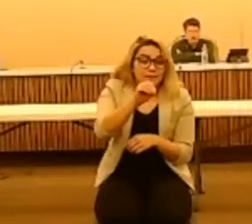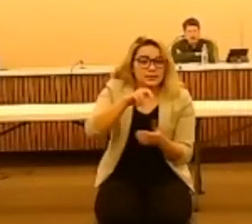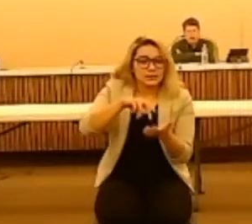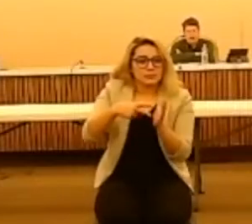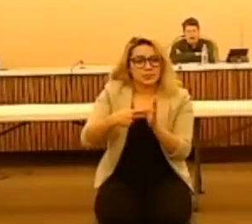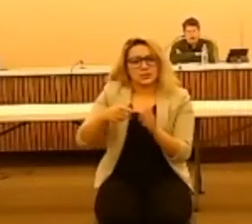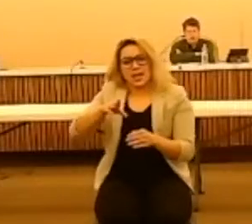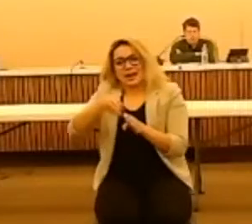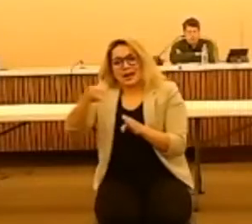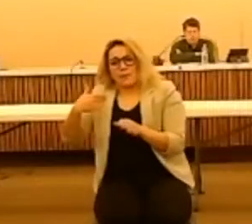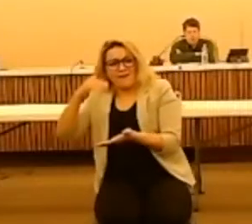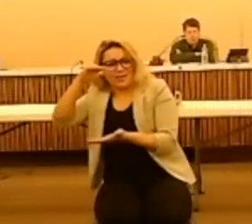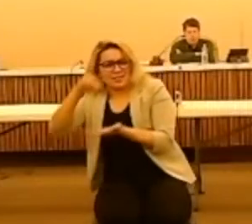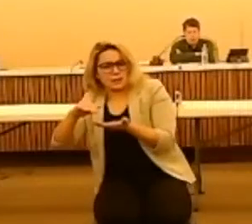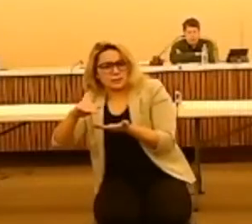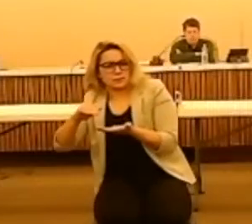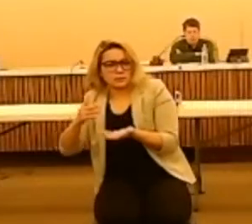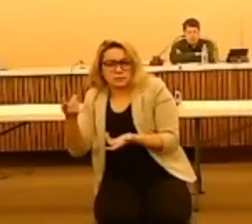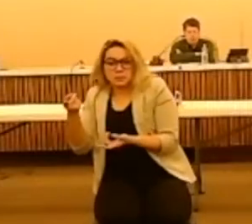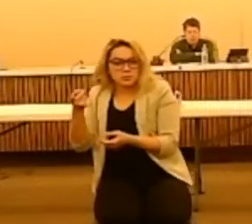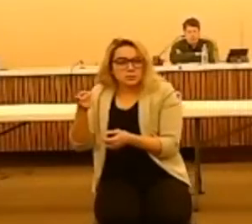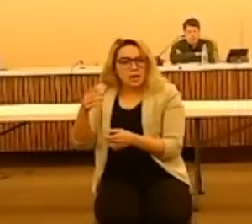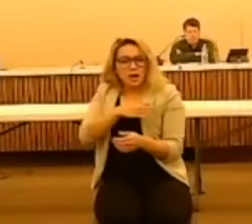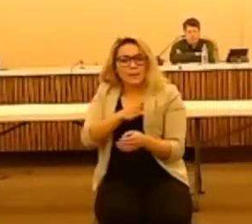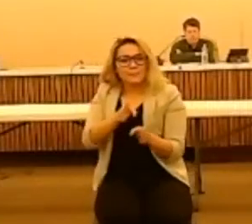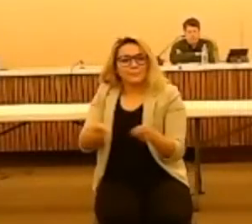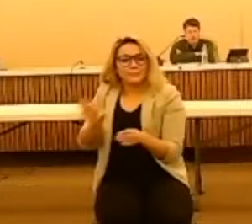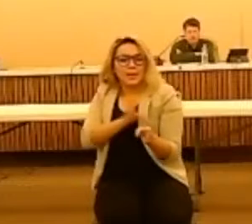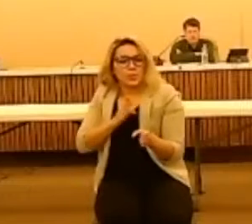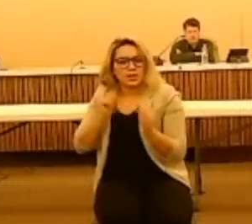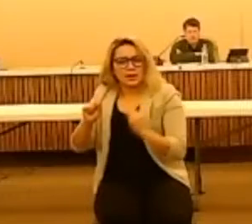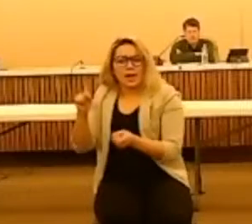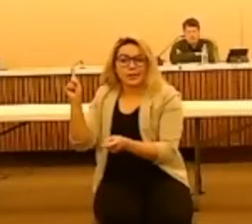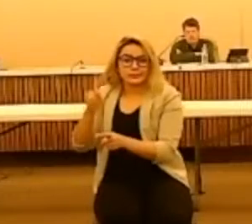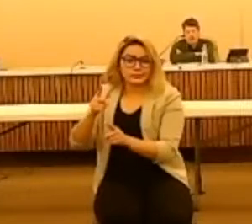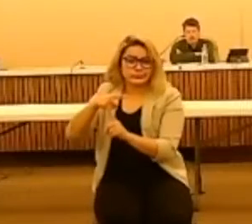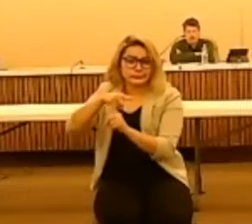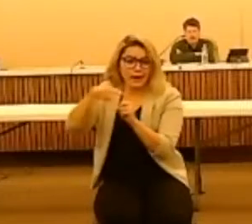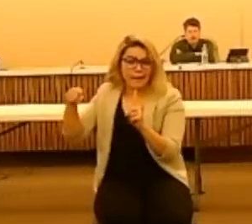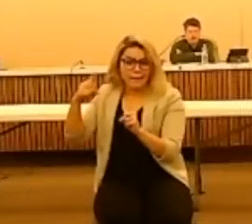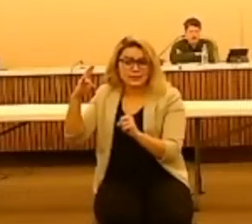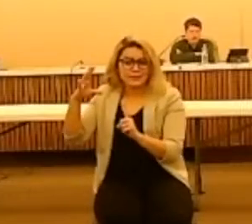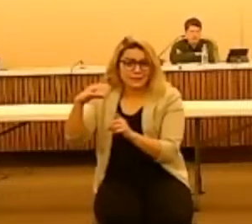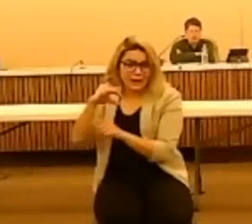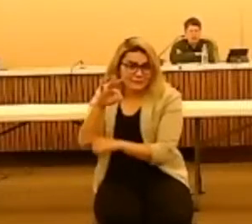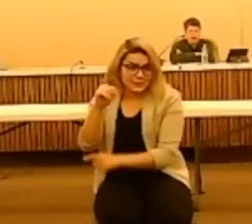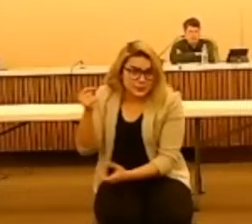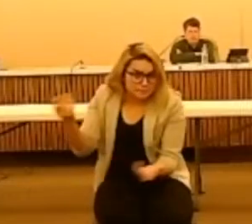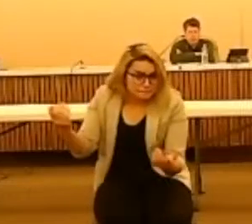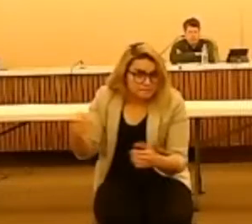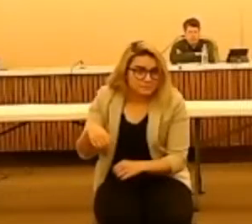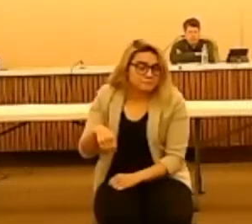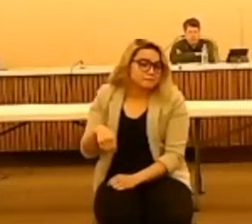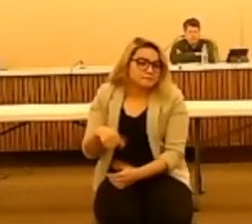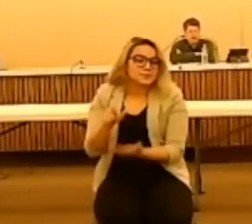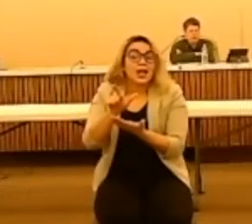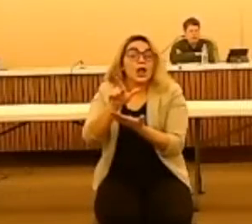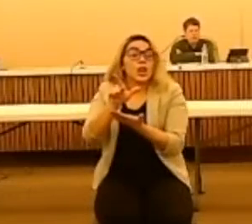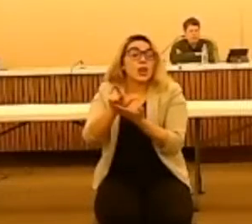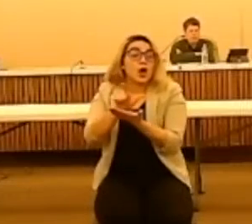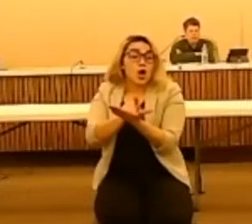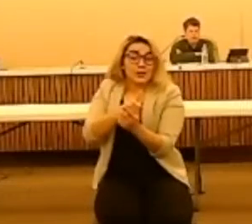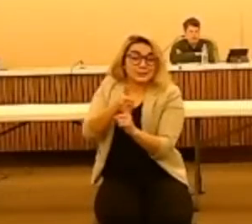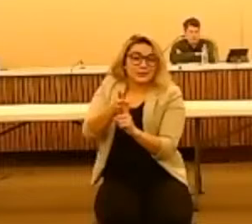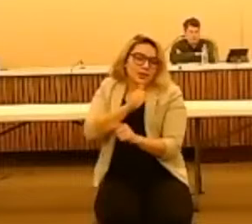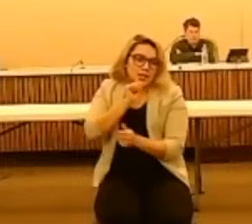right? Under the current way the law is written, they would be able to reduce it. The law is not changing. It's which table it ends up in.